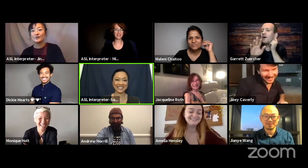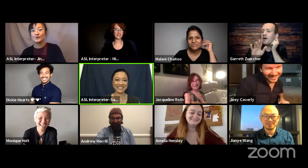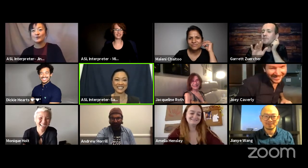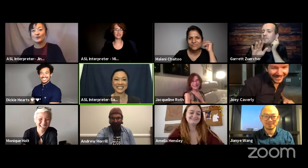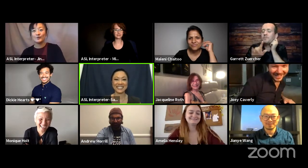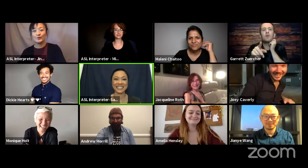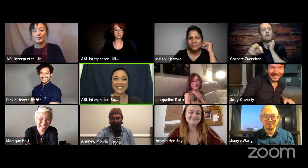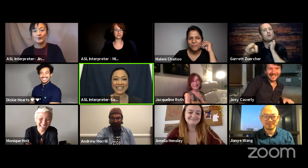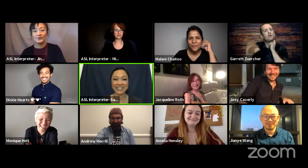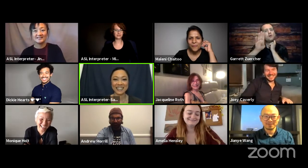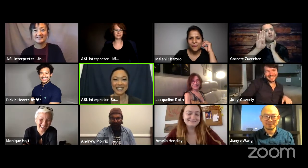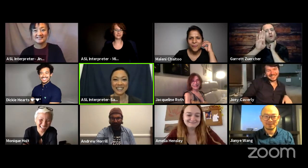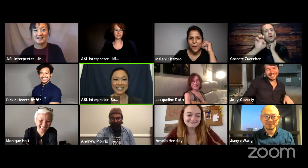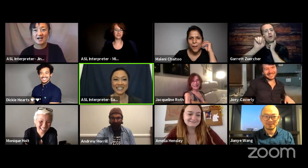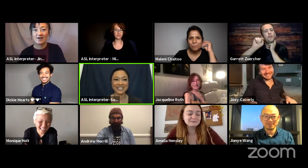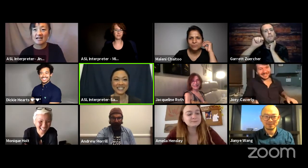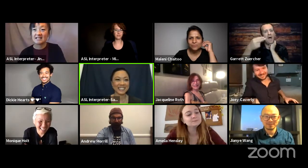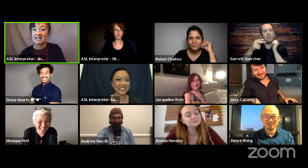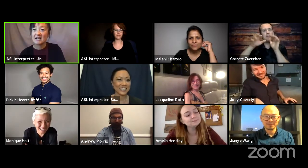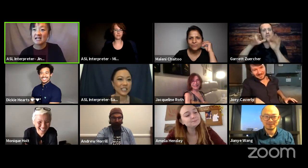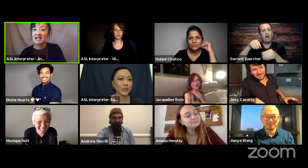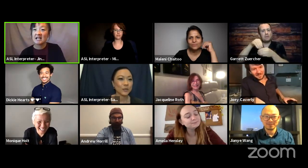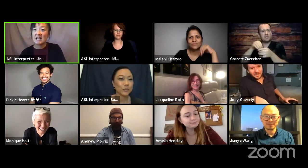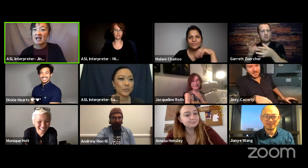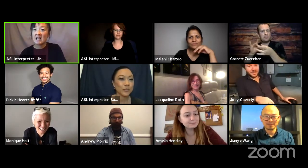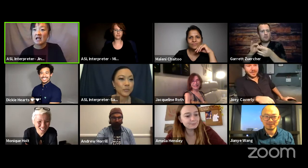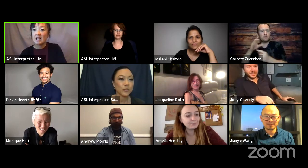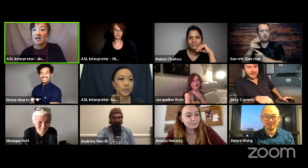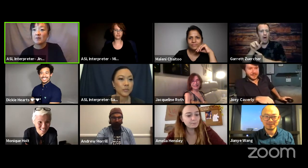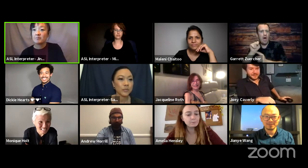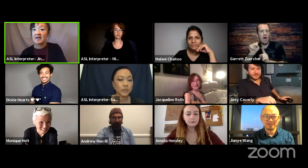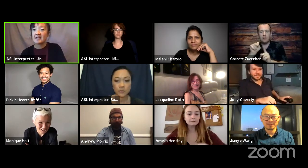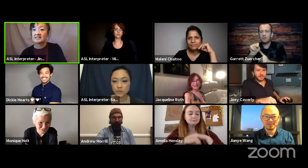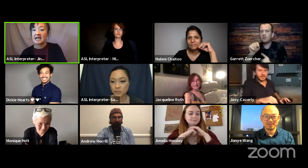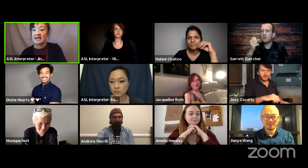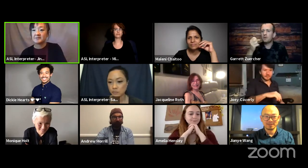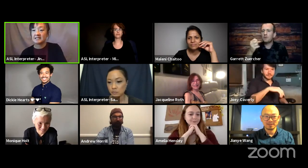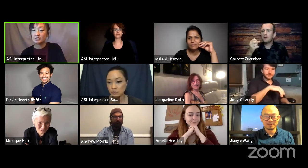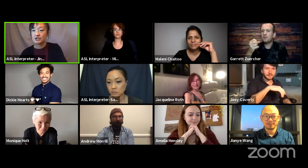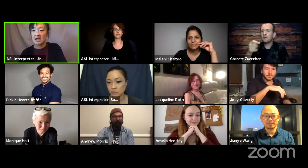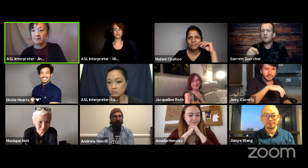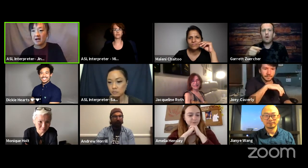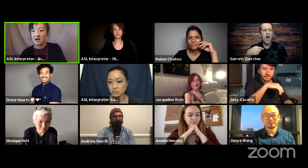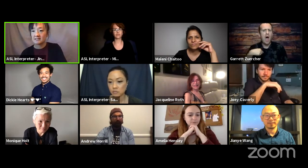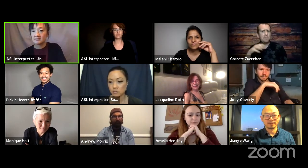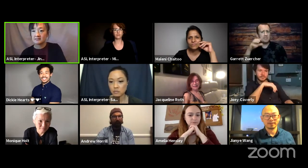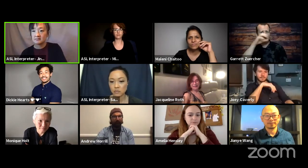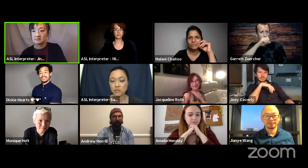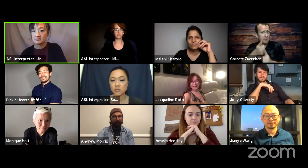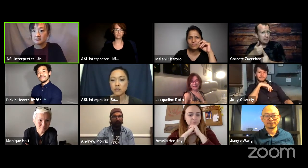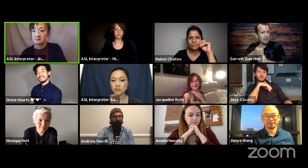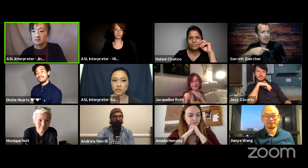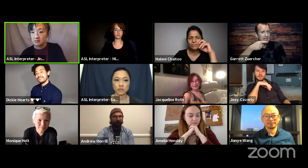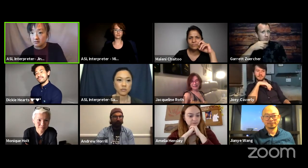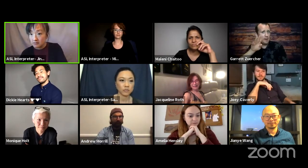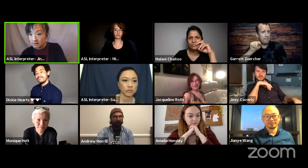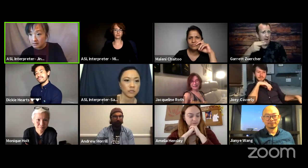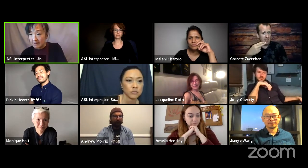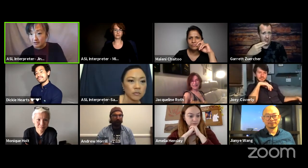Okay. Woo. All right. Beth had typed in the chat box. I'm